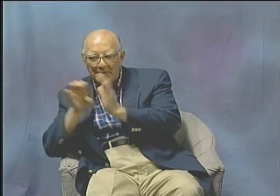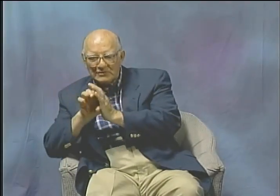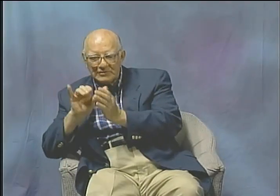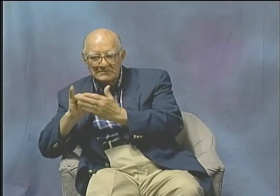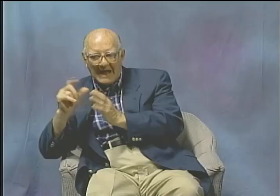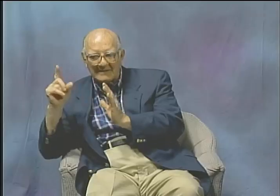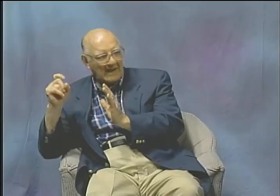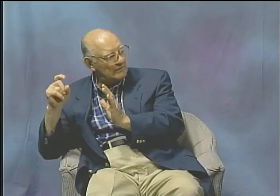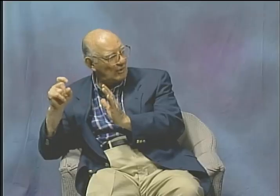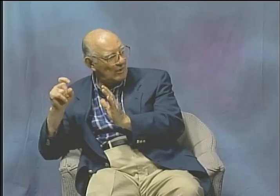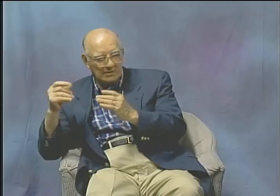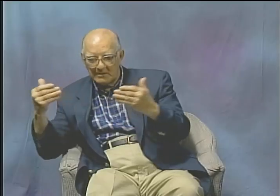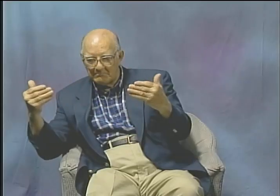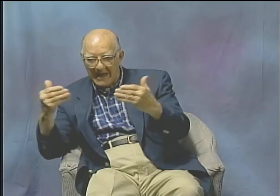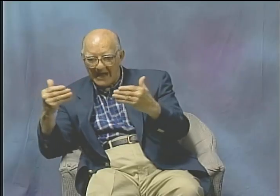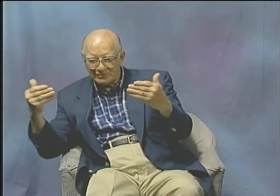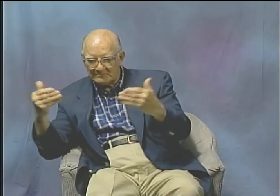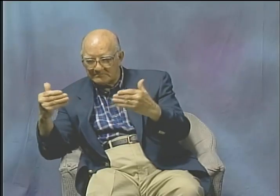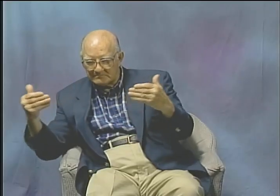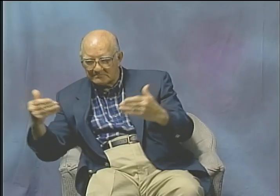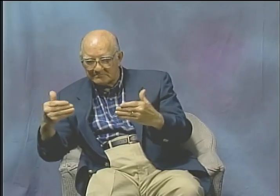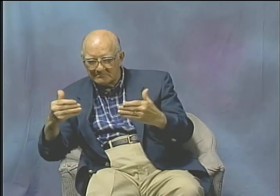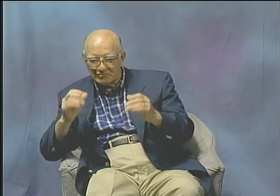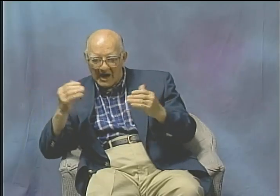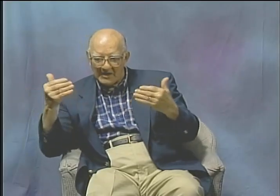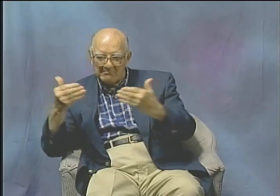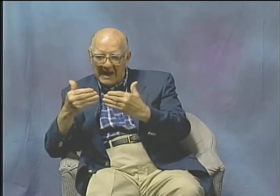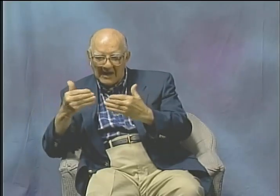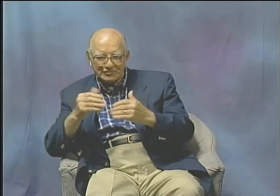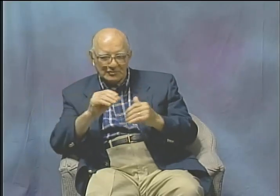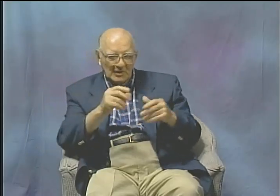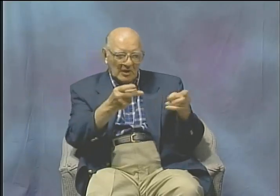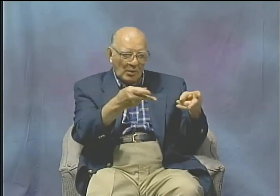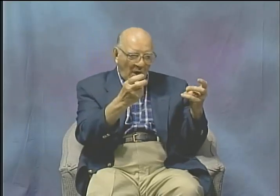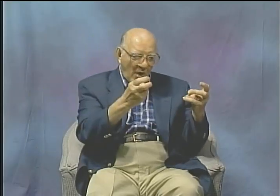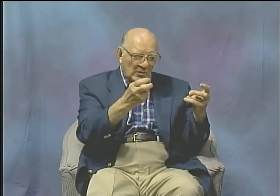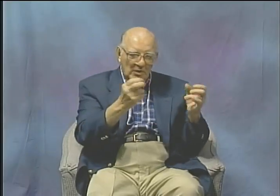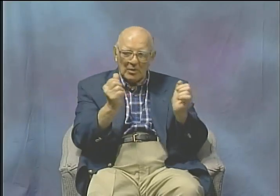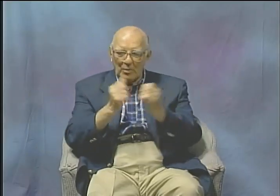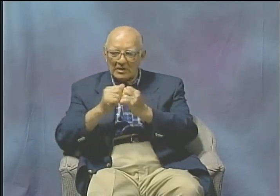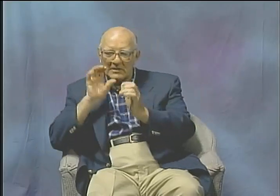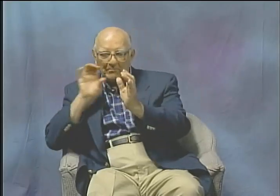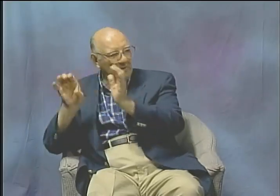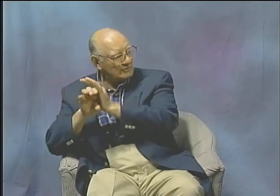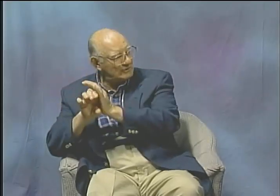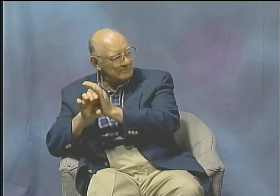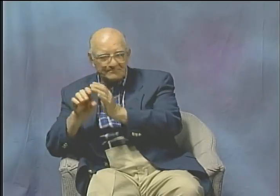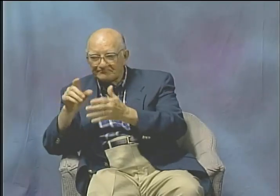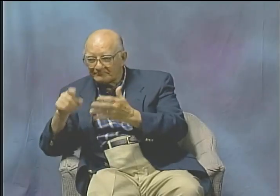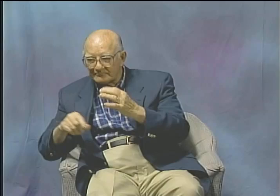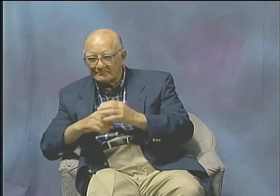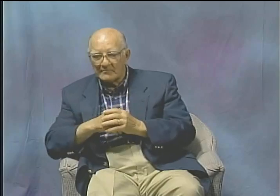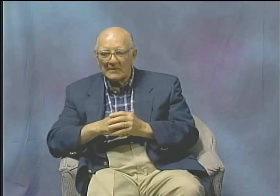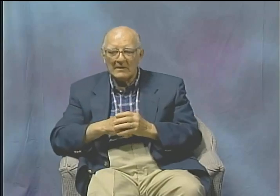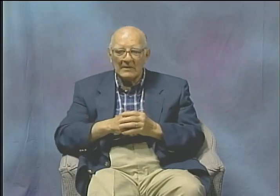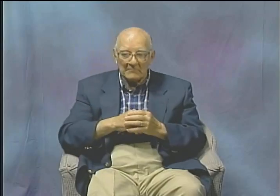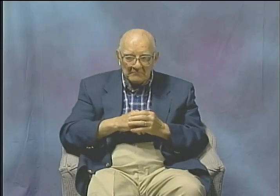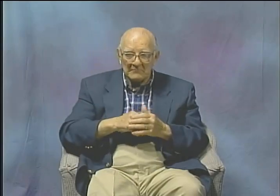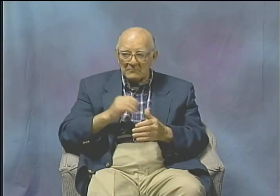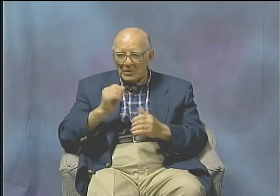pictures that they took. Bathroom, the mask, quote, with a picture. We